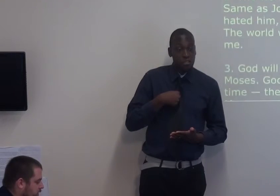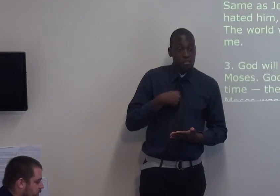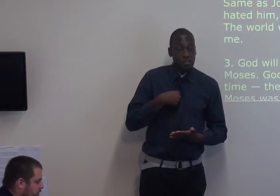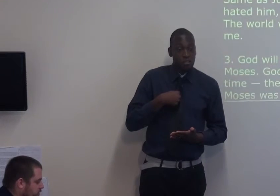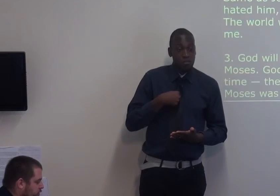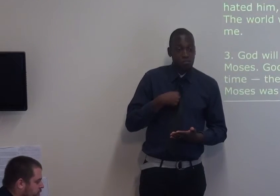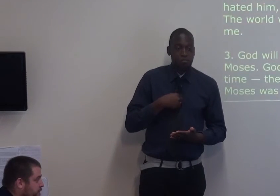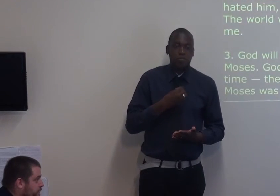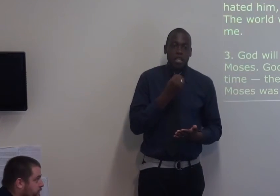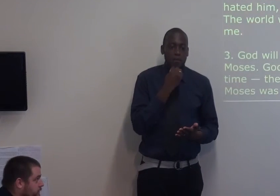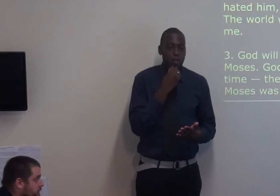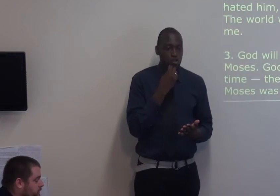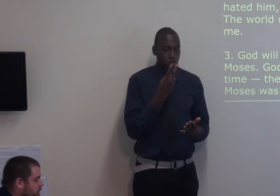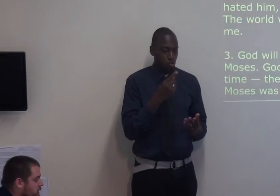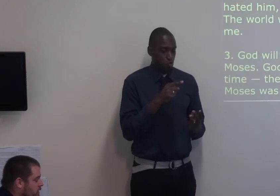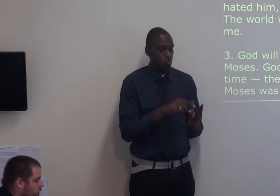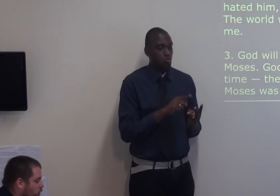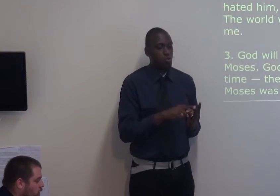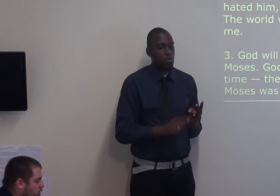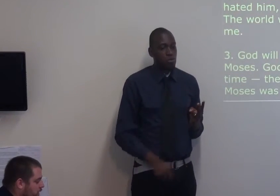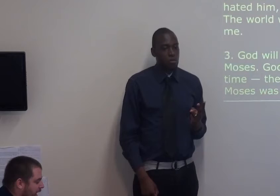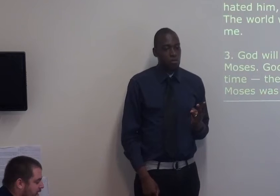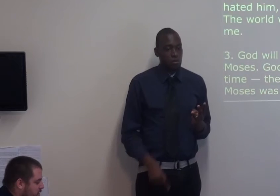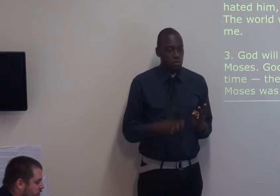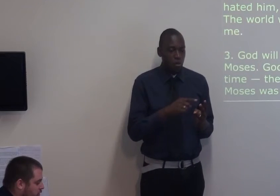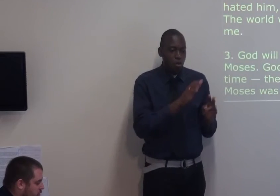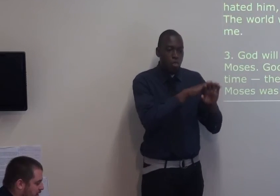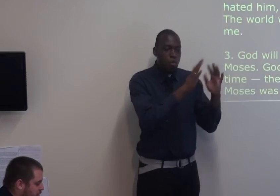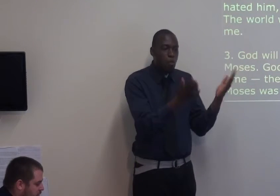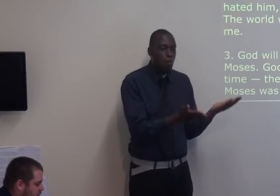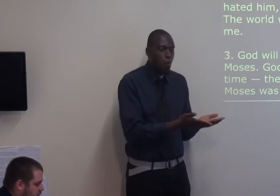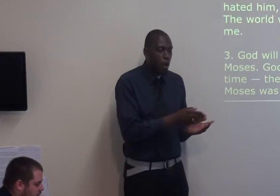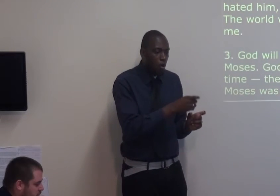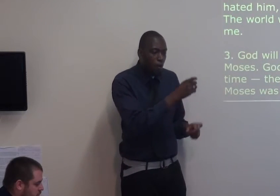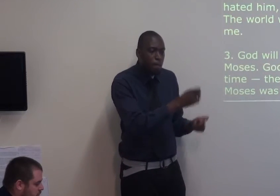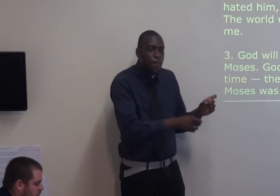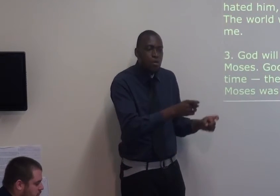Number two, the world hates God's people.